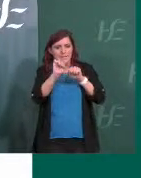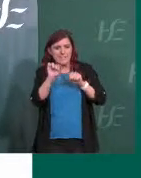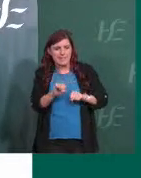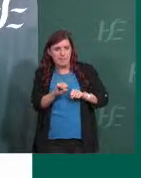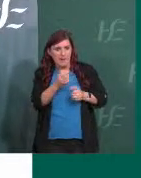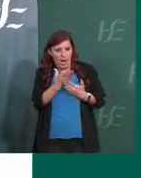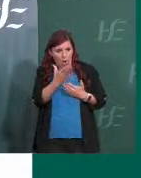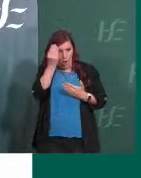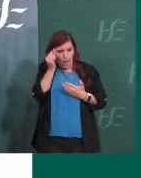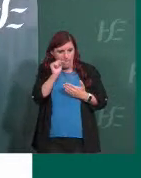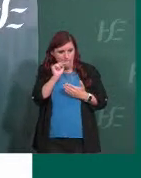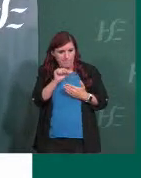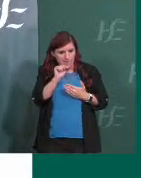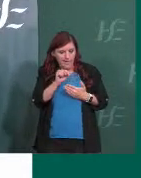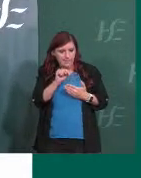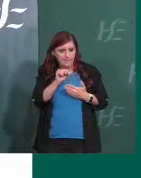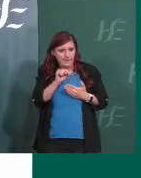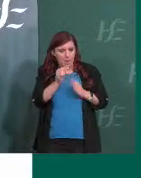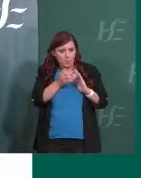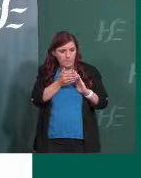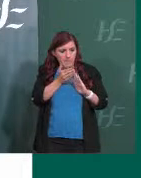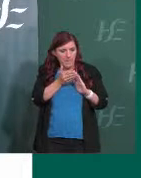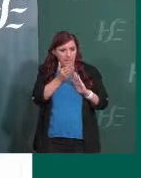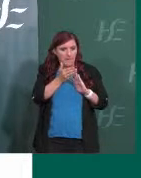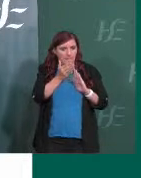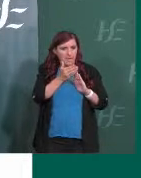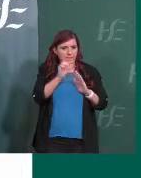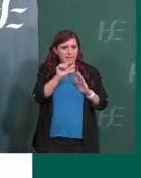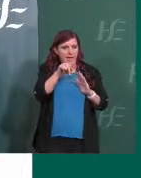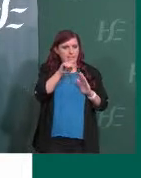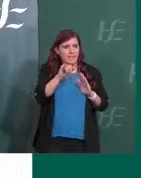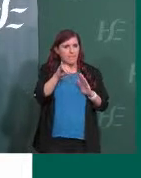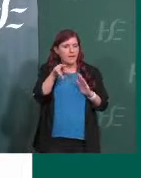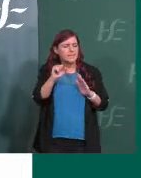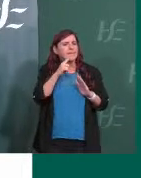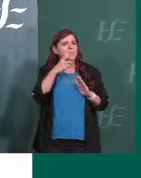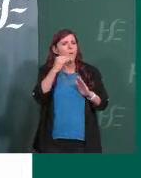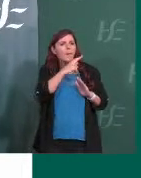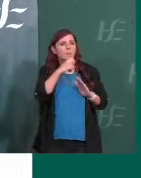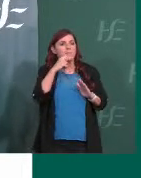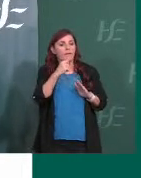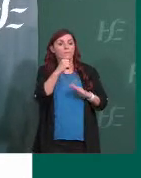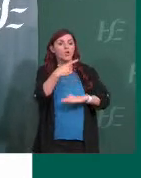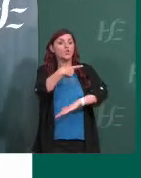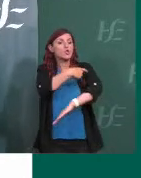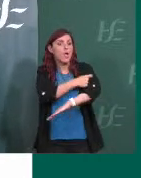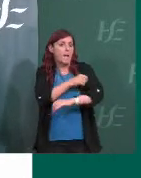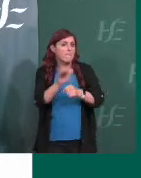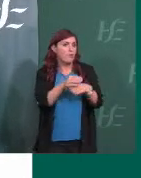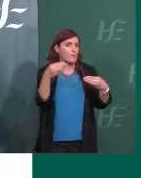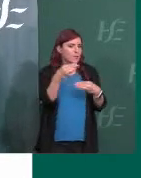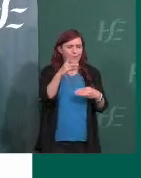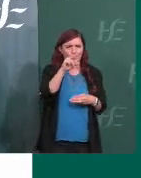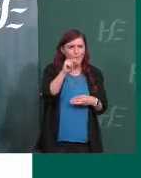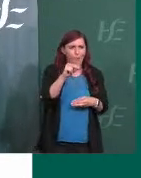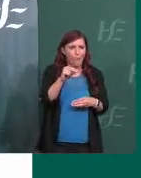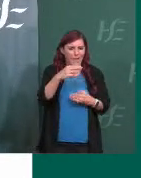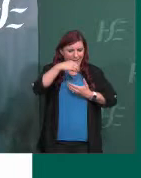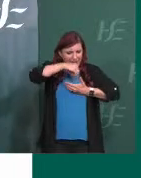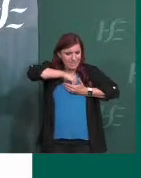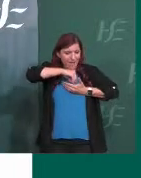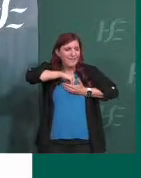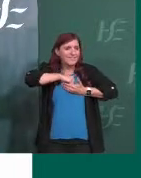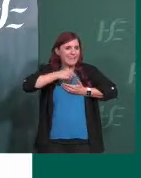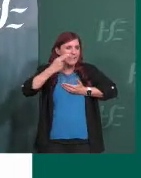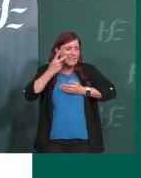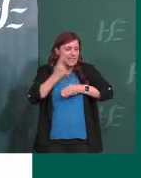on that piece of the virus. And that's why you don't get protected the day you get the first jab, because your immune system has to train up. If